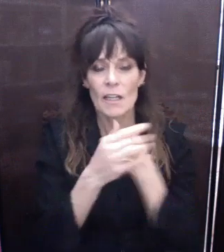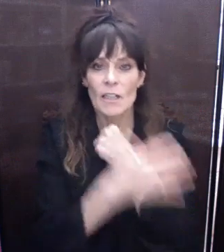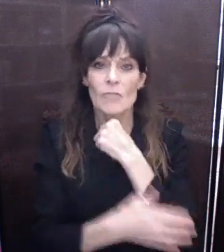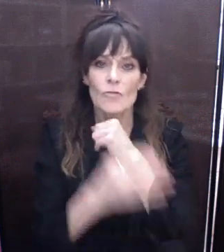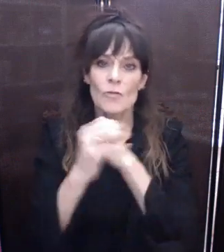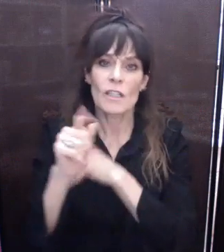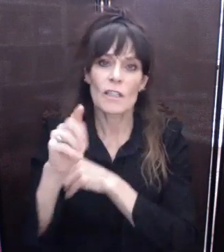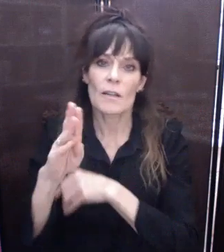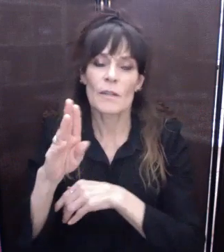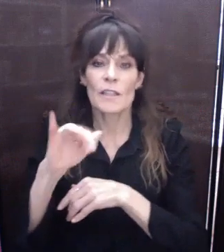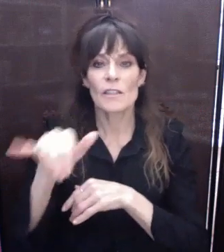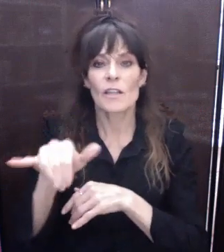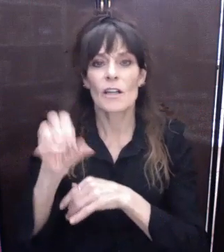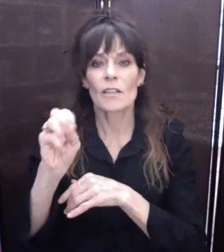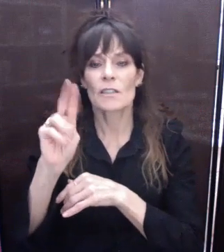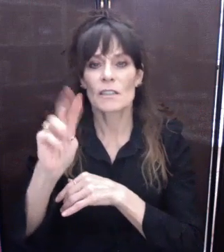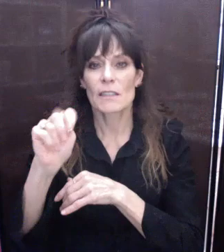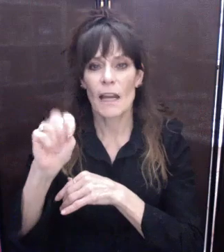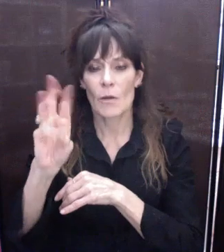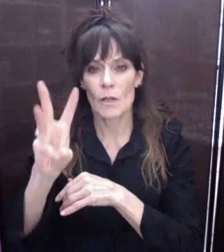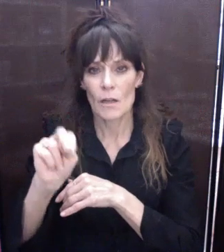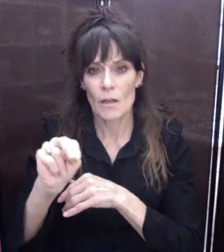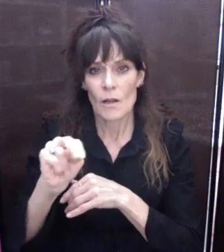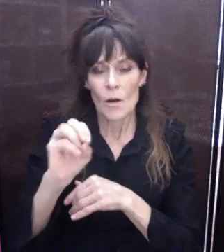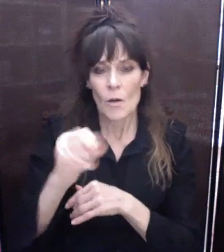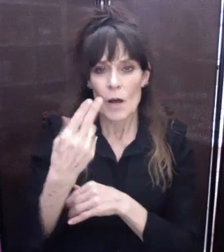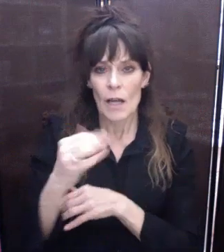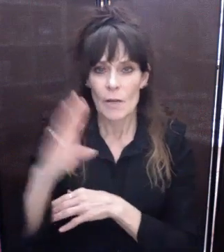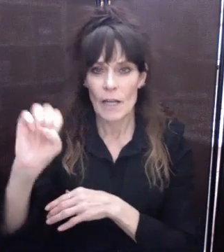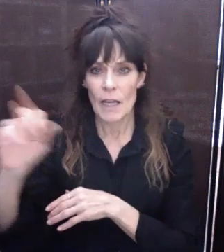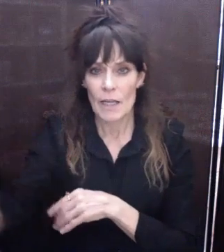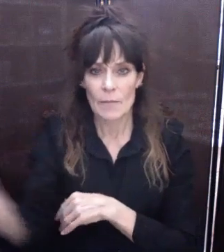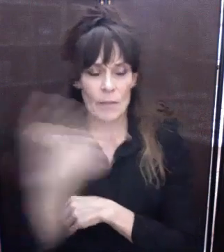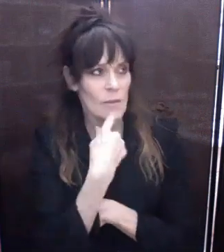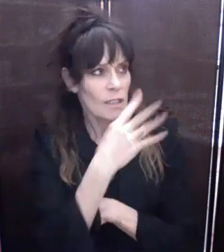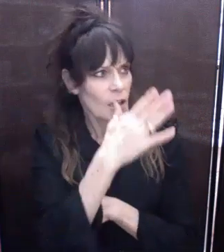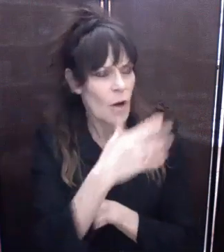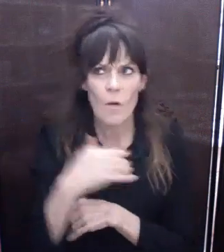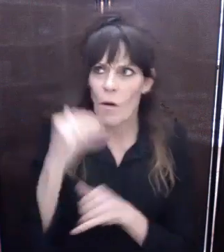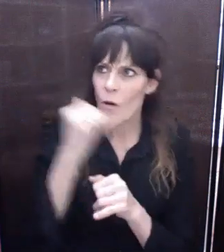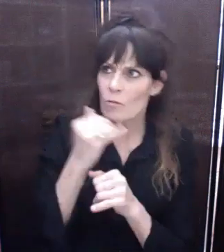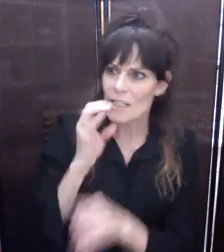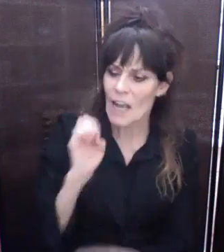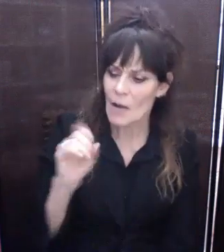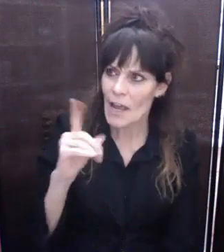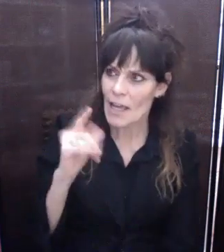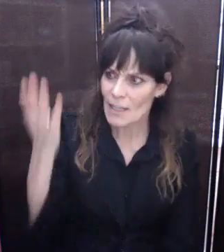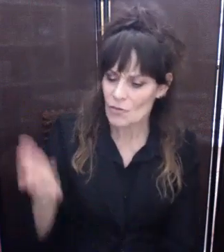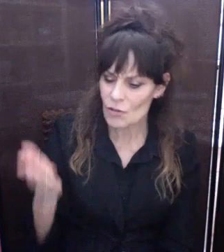Ohio, and Eddie comes up to him and says hello to him, and he says, Eddie, holy cow, it's you.